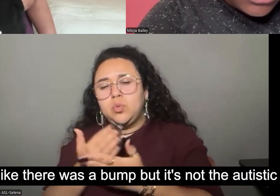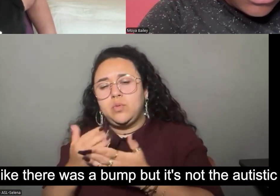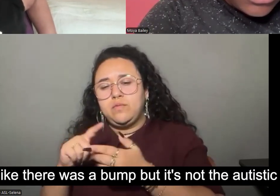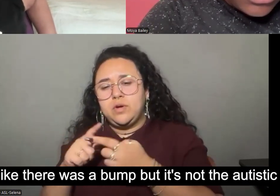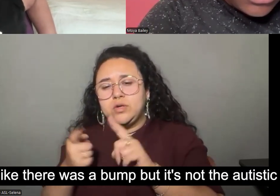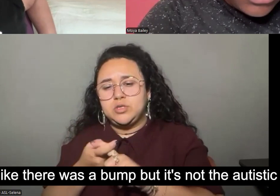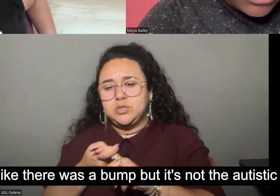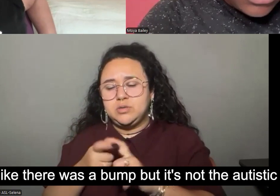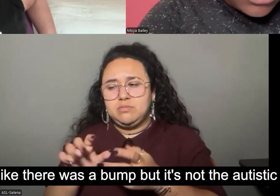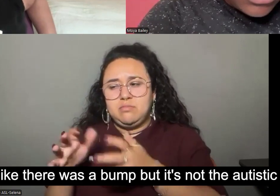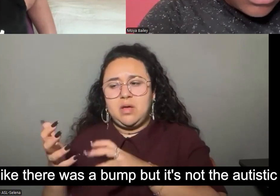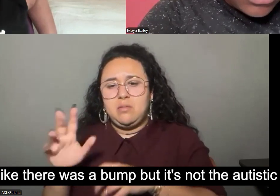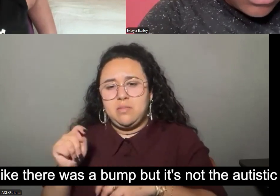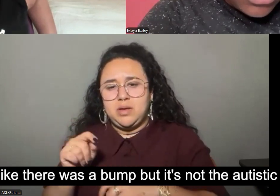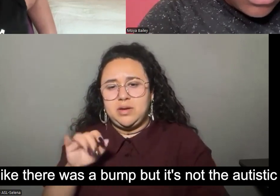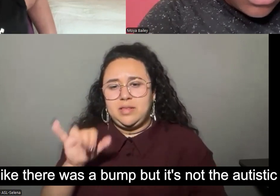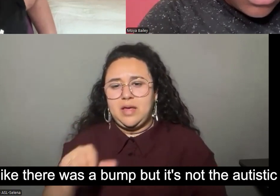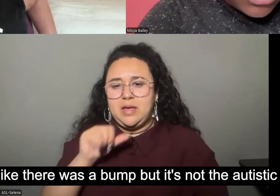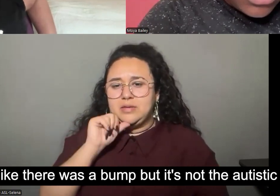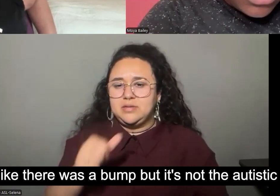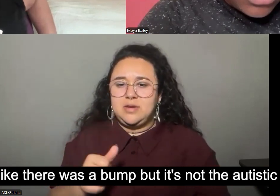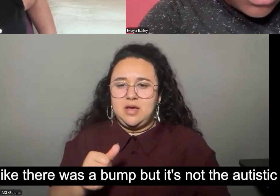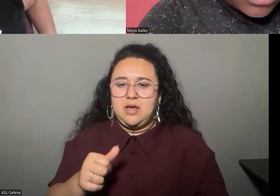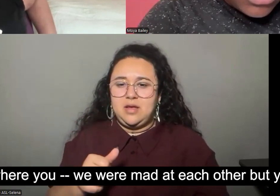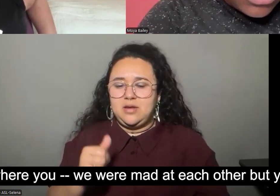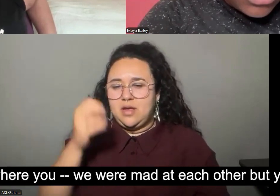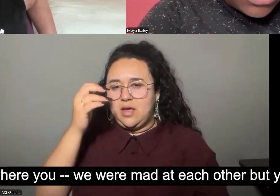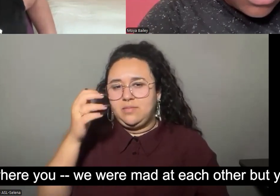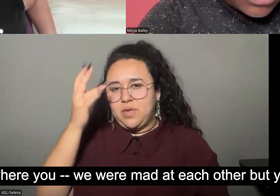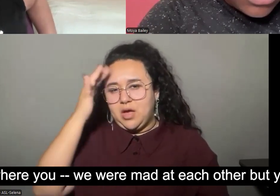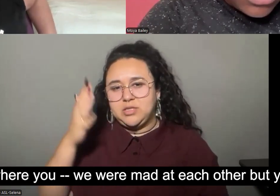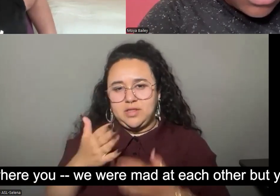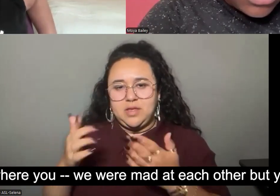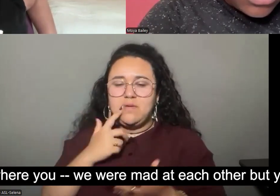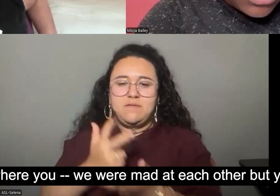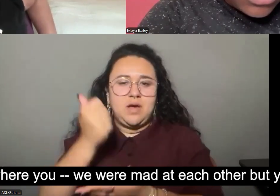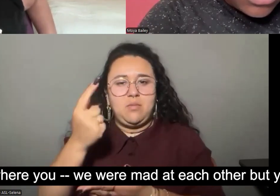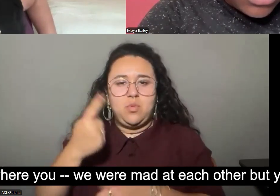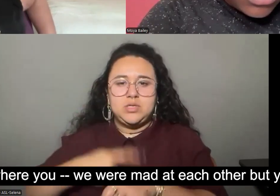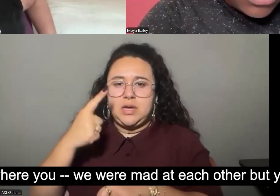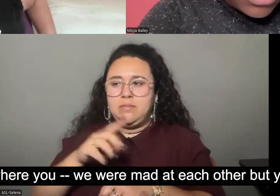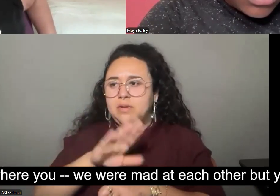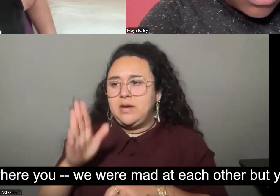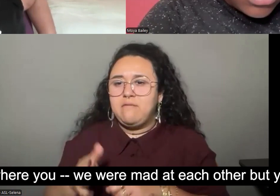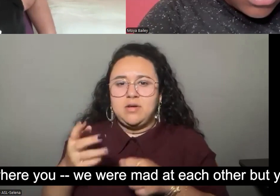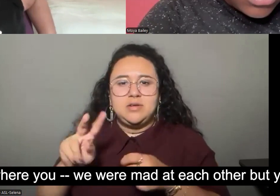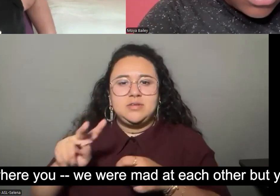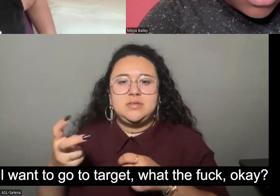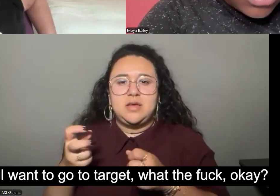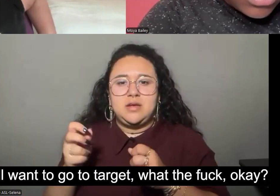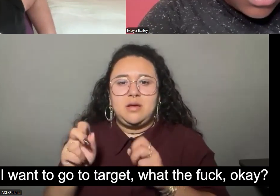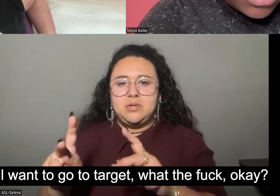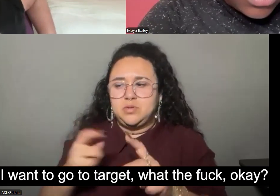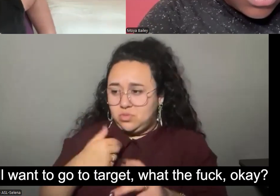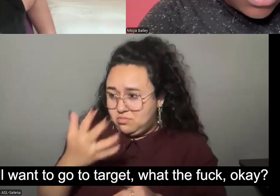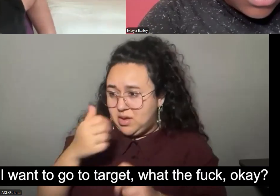there was a bump, but like it's not the autistic thing where you fuck up once and that's it, you never get a second chance. I'm like, oh, like we were mad at each other, but you